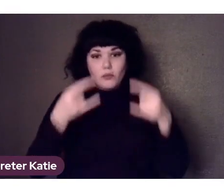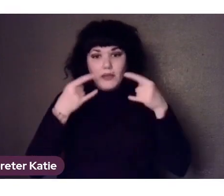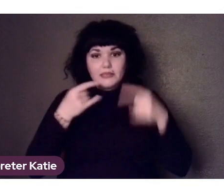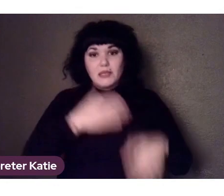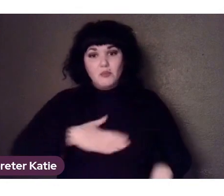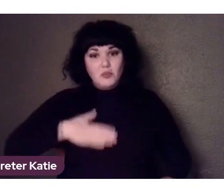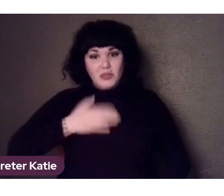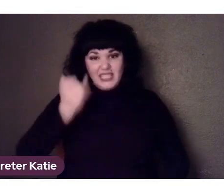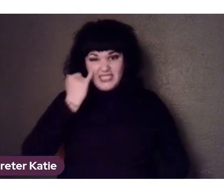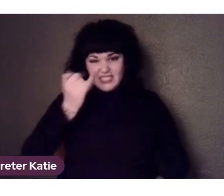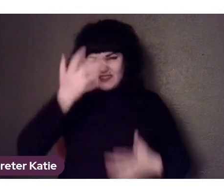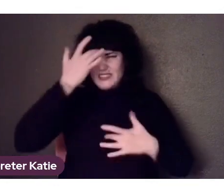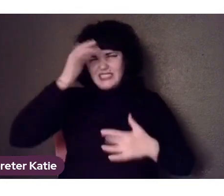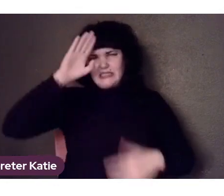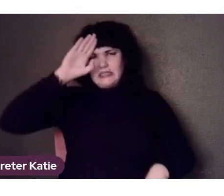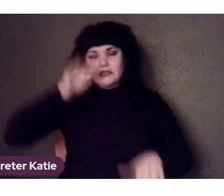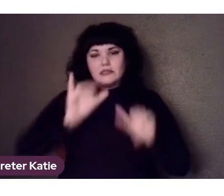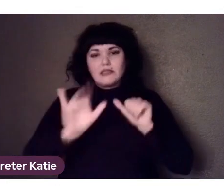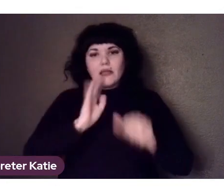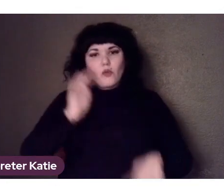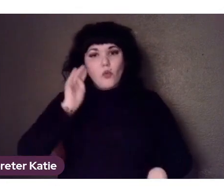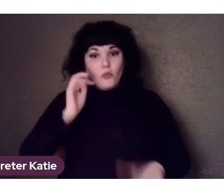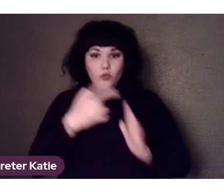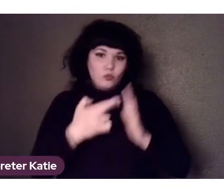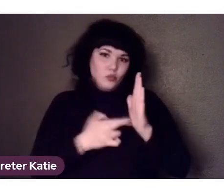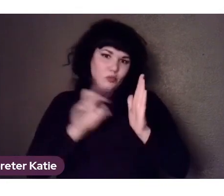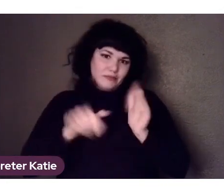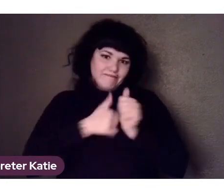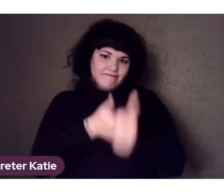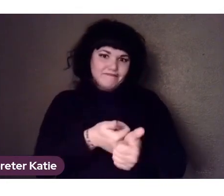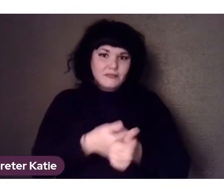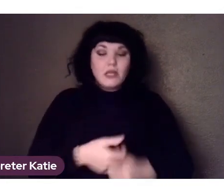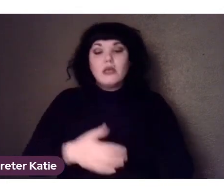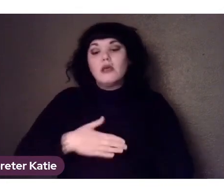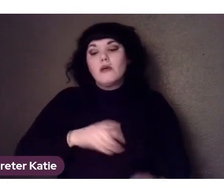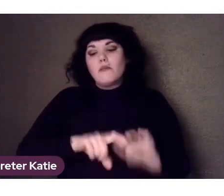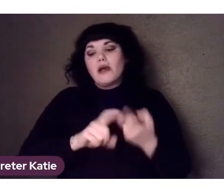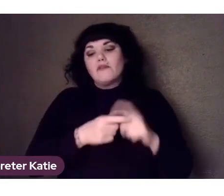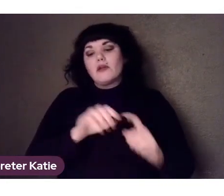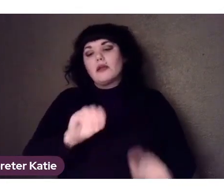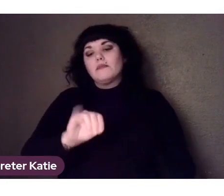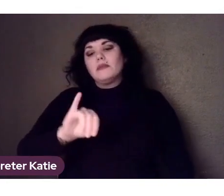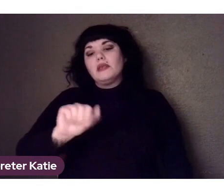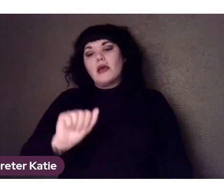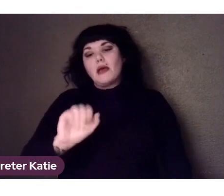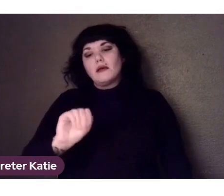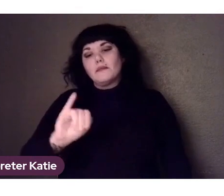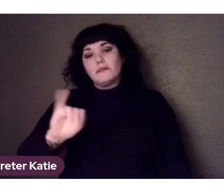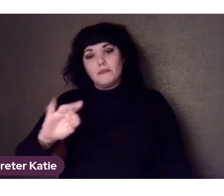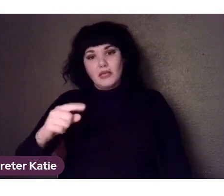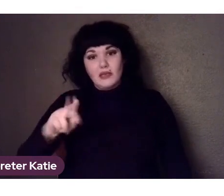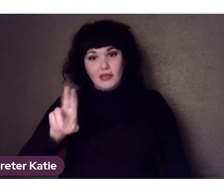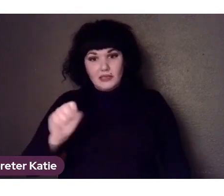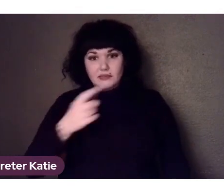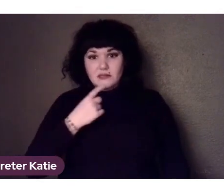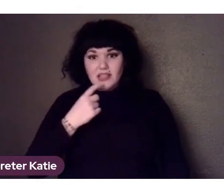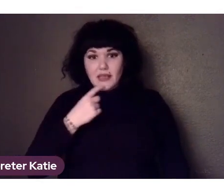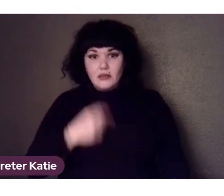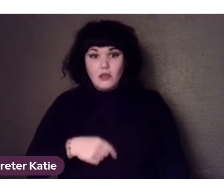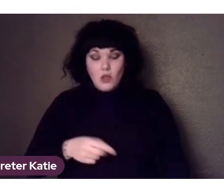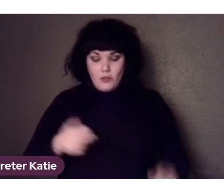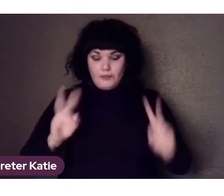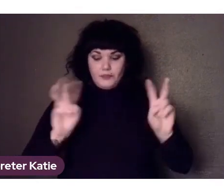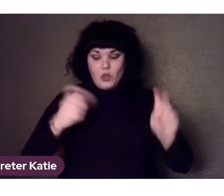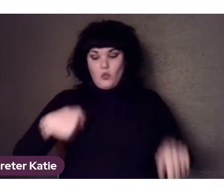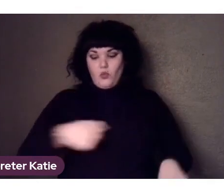sick. Those are the rules. As my friend Mia Mingus shared, we keep us safe doesn't just apply to police